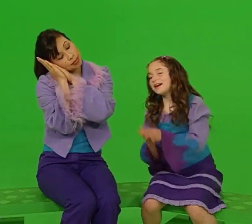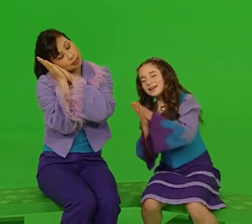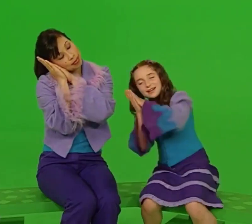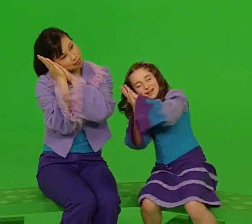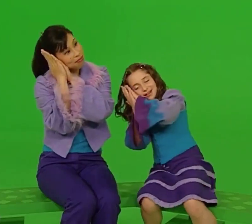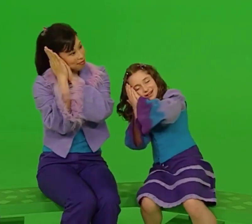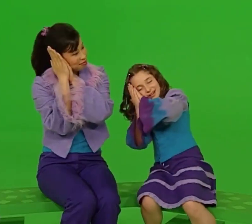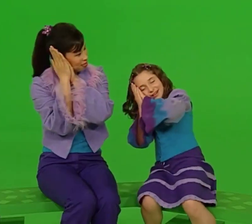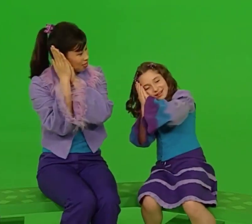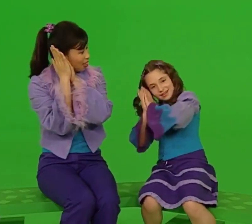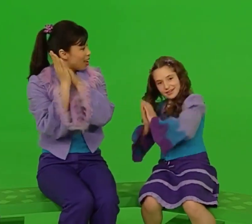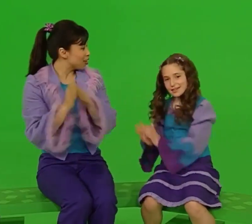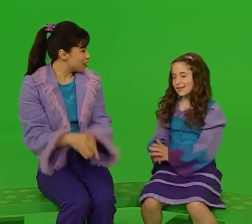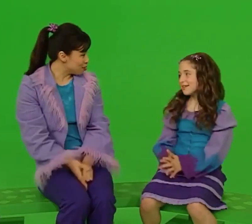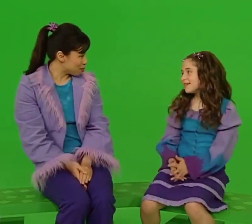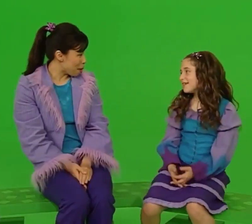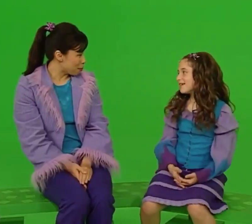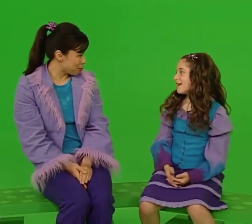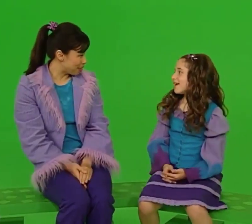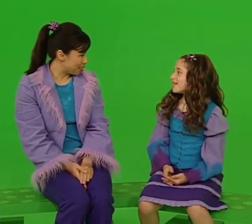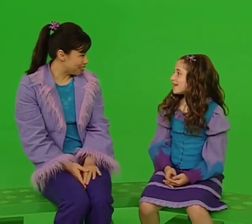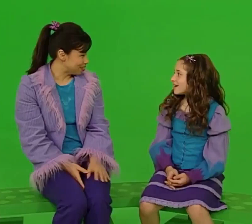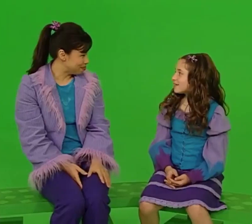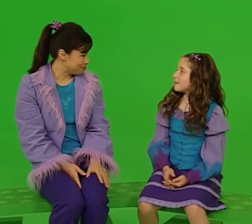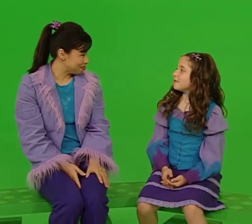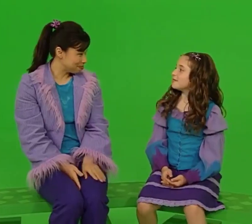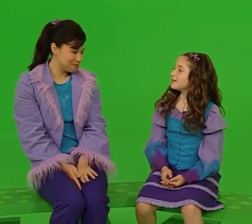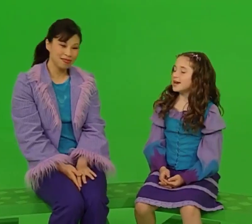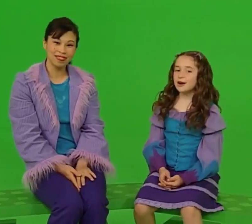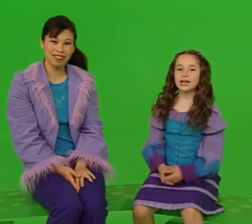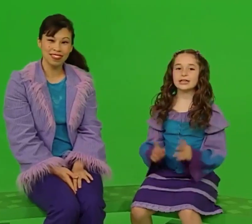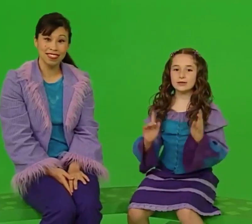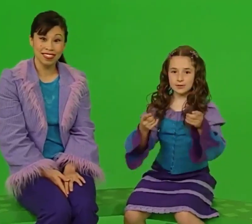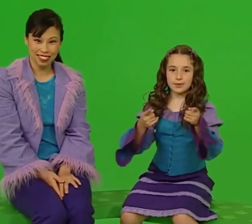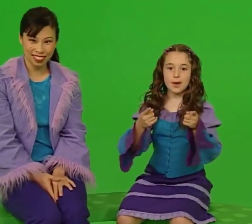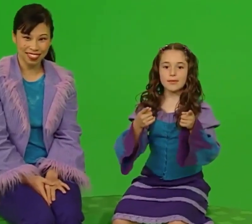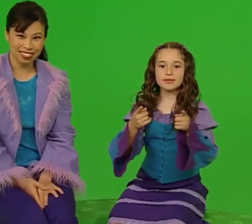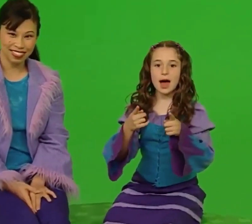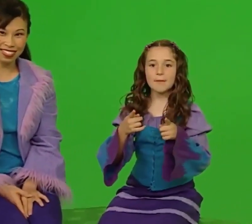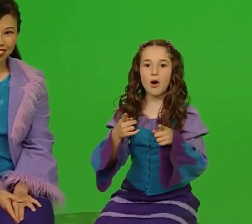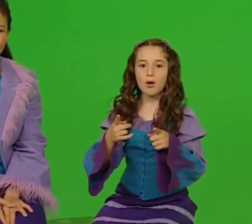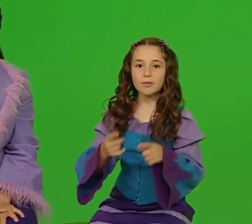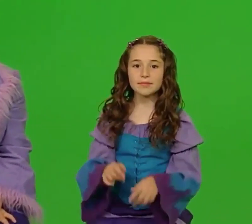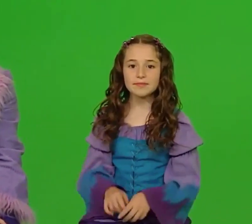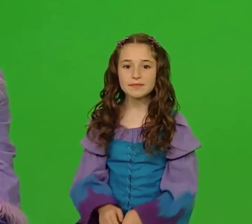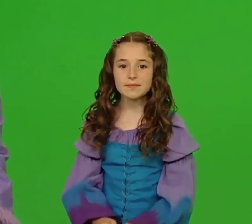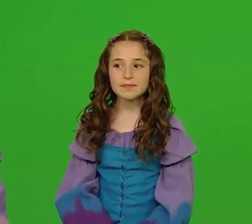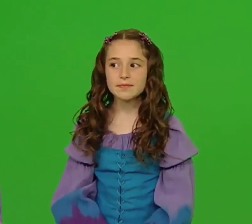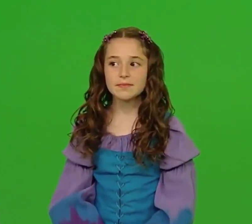bed. Good remembering. Thank you. Now can you remember that poem?